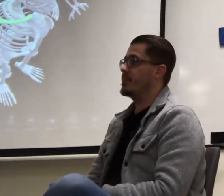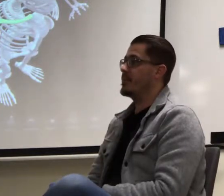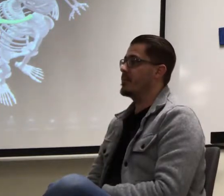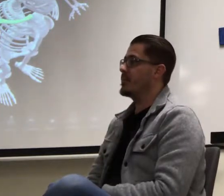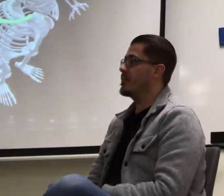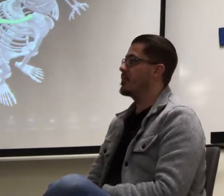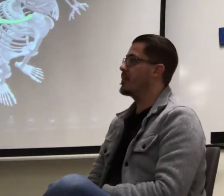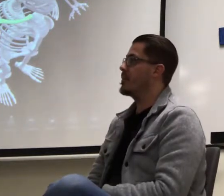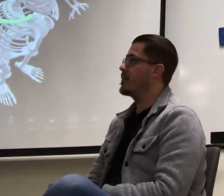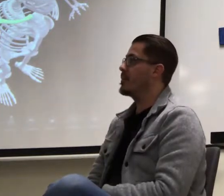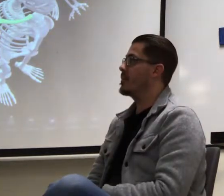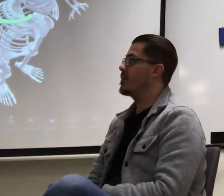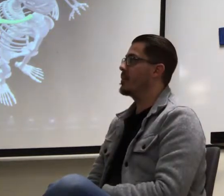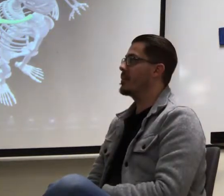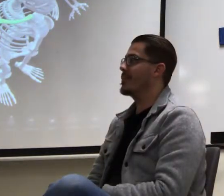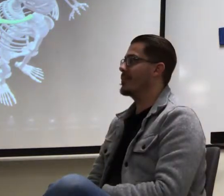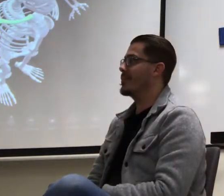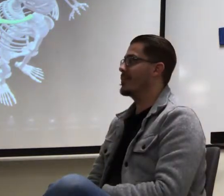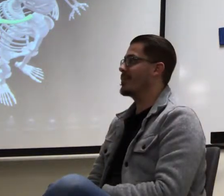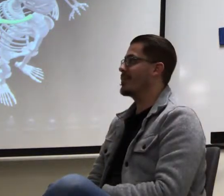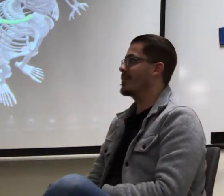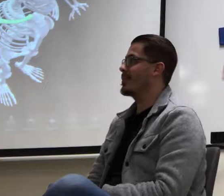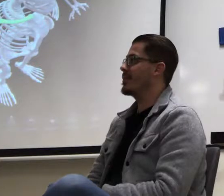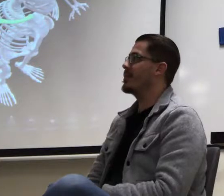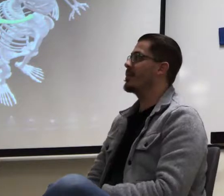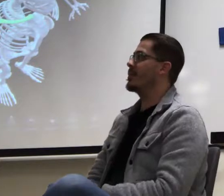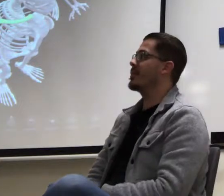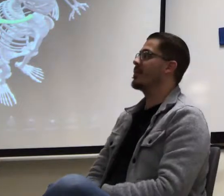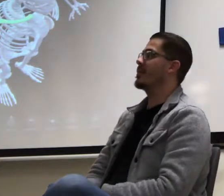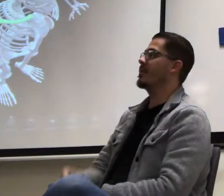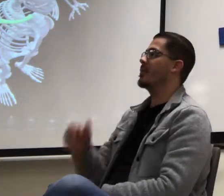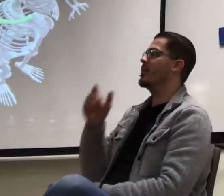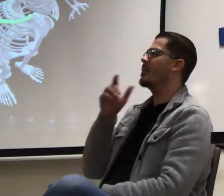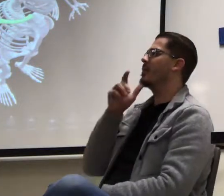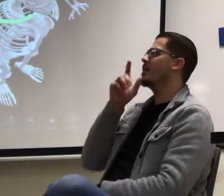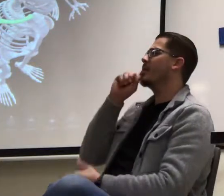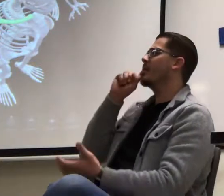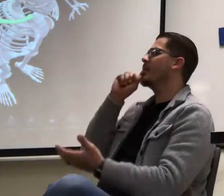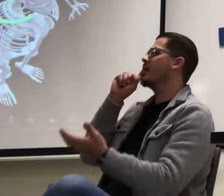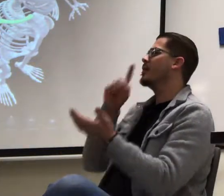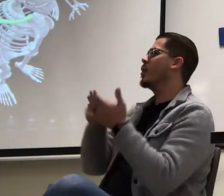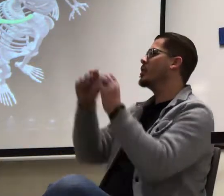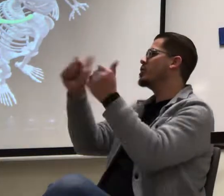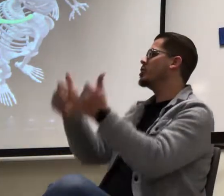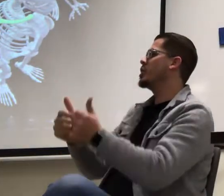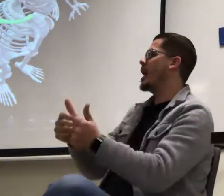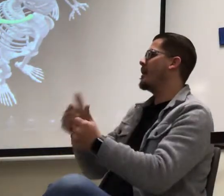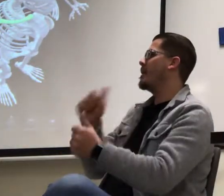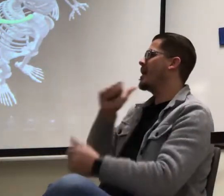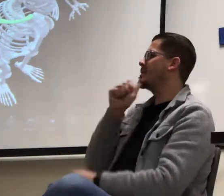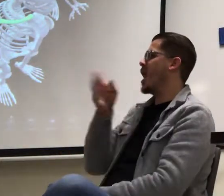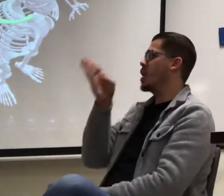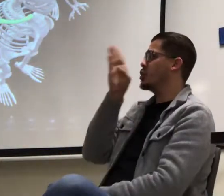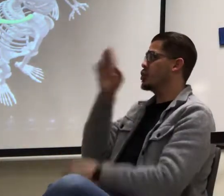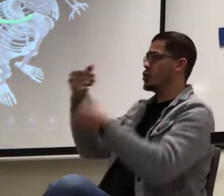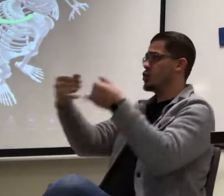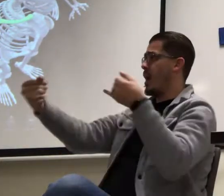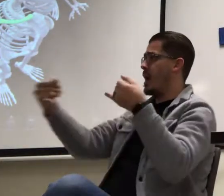Notice the shape. It's not a straight bar. It kind of is S-shaped. Right?